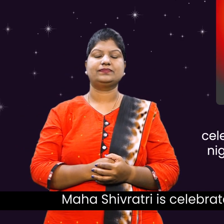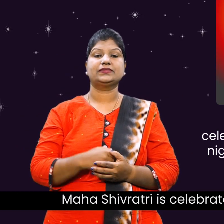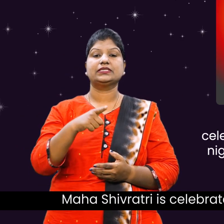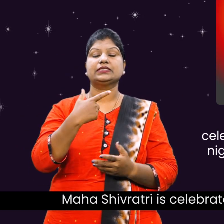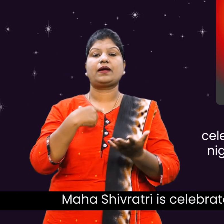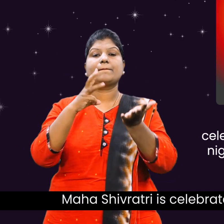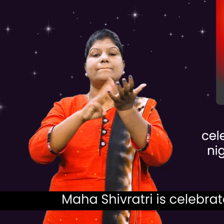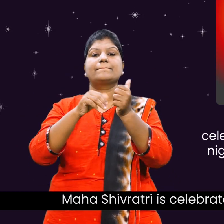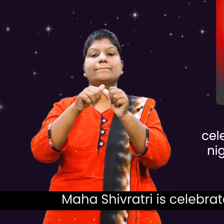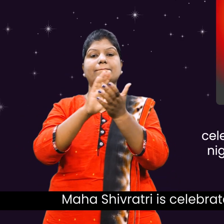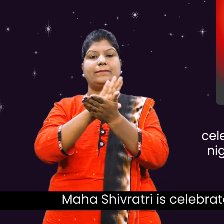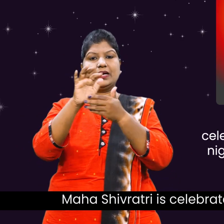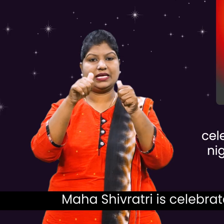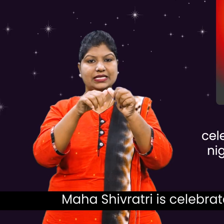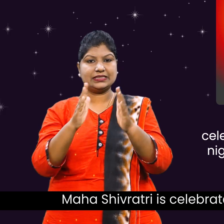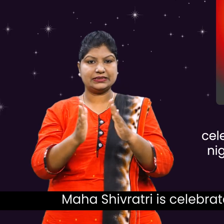Mahashivaratri